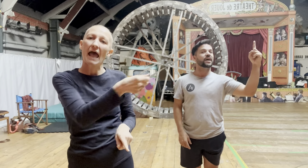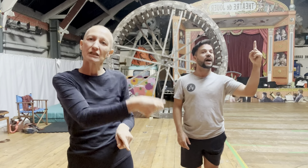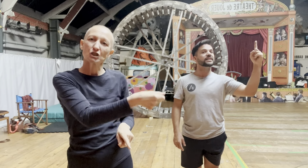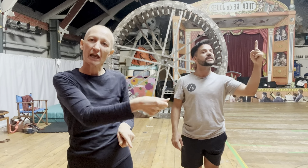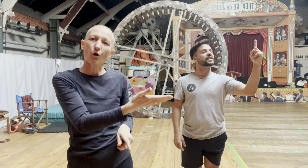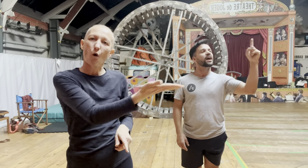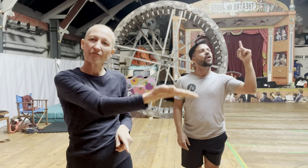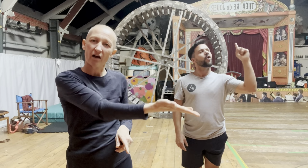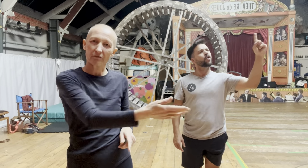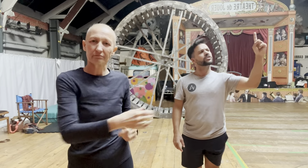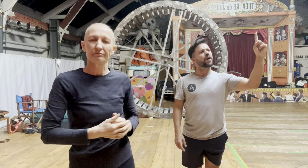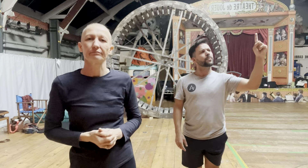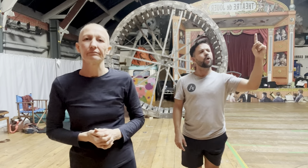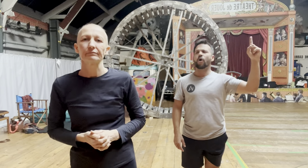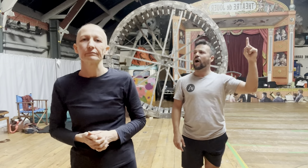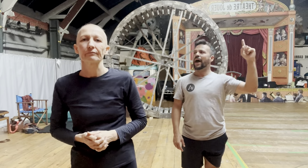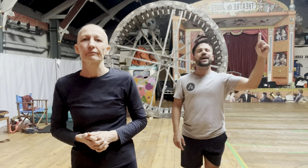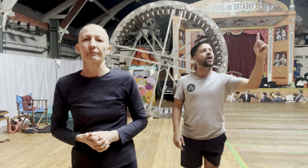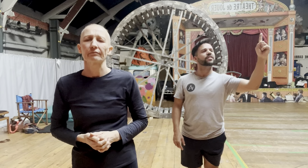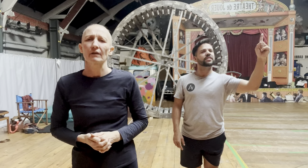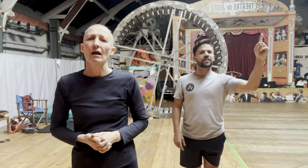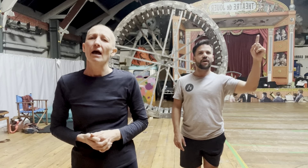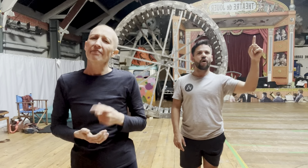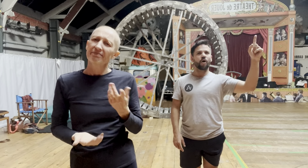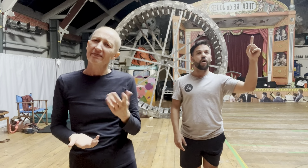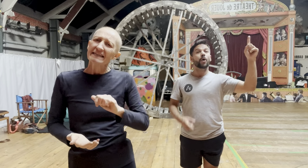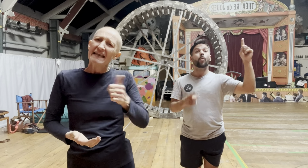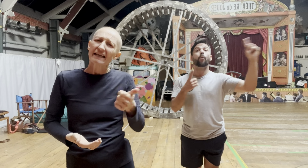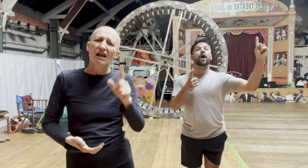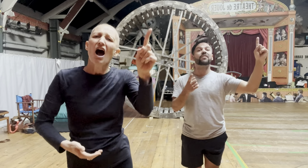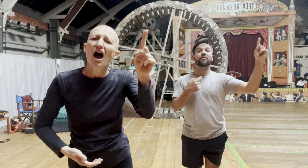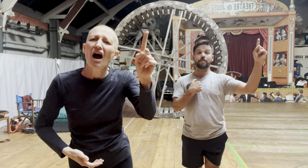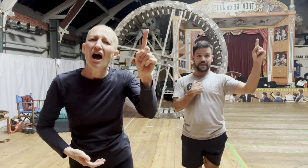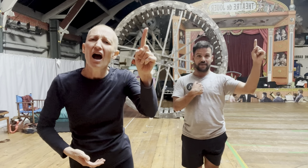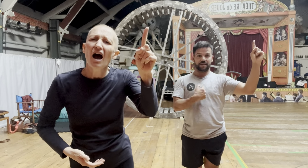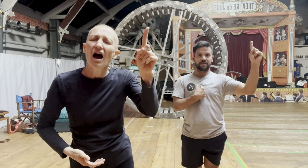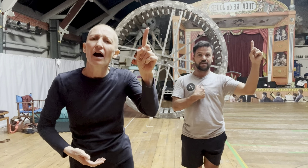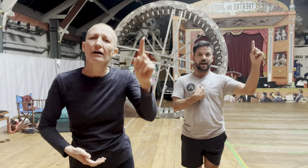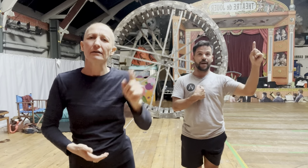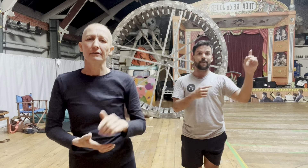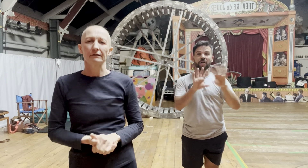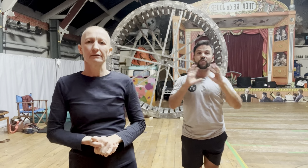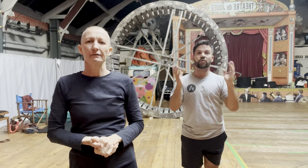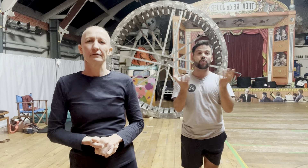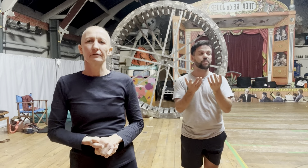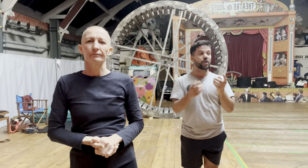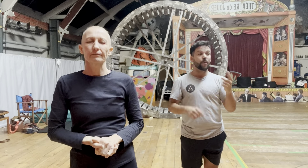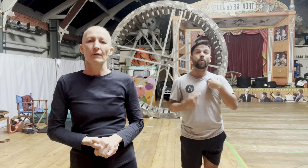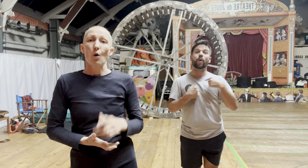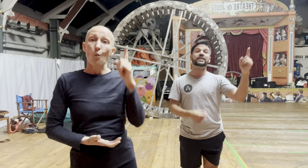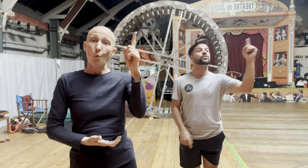as in hold up or hang on, or one for me. I'm part of a group, but one is also